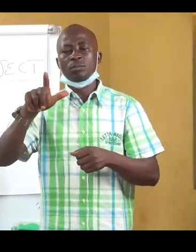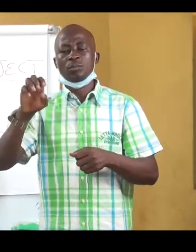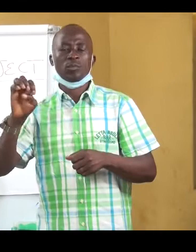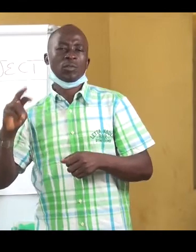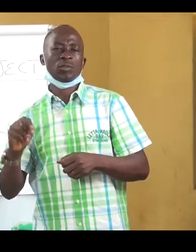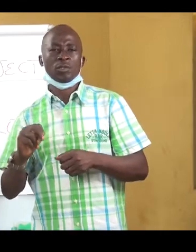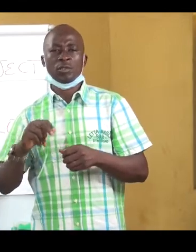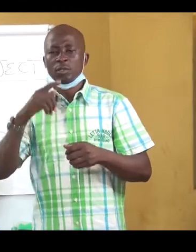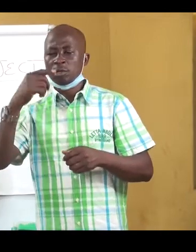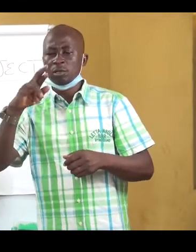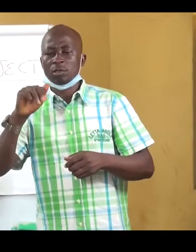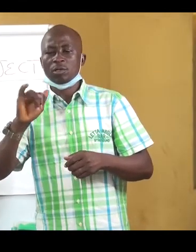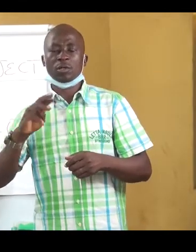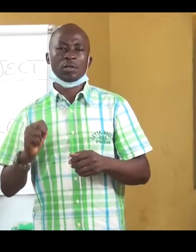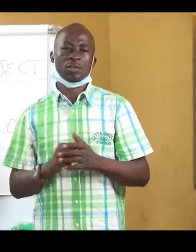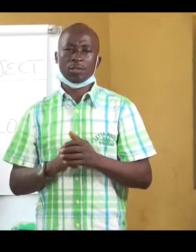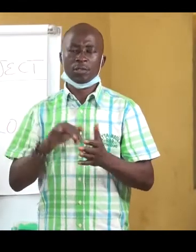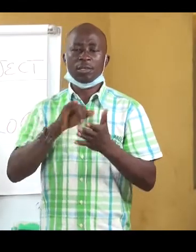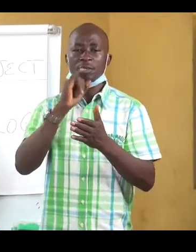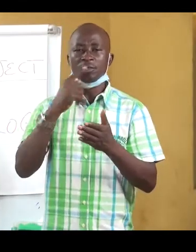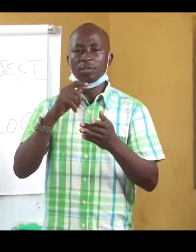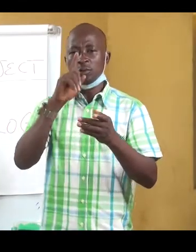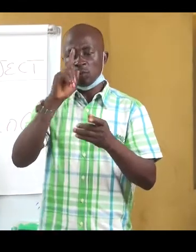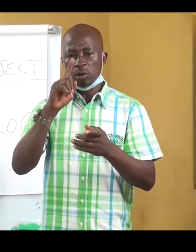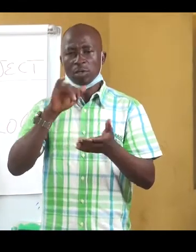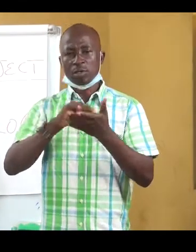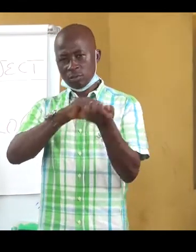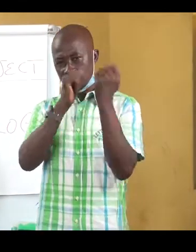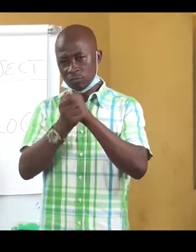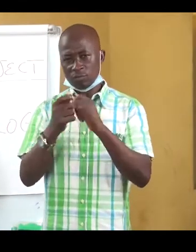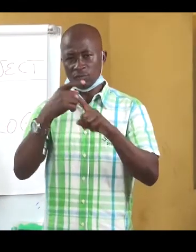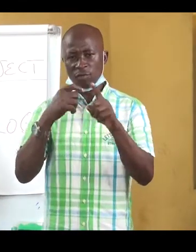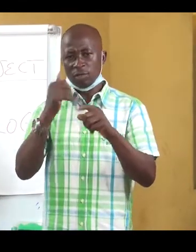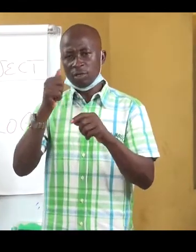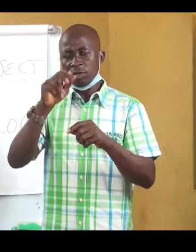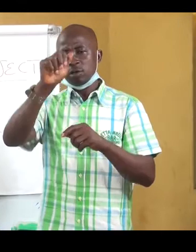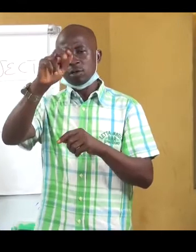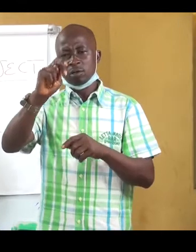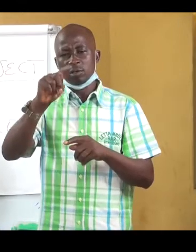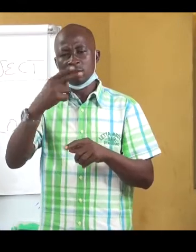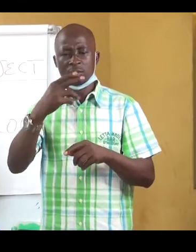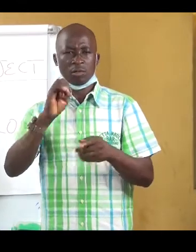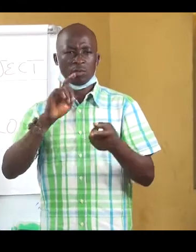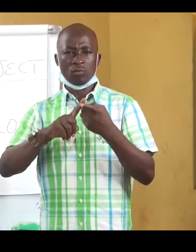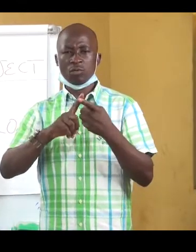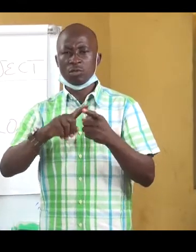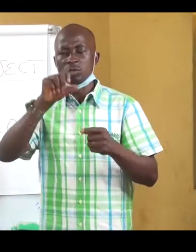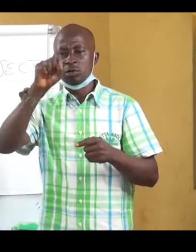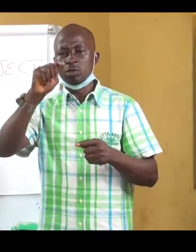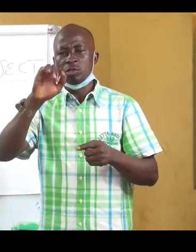transferred from the anther to the stigma. How does it look like? The ovule that is supposed to fuse with the